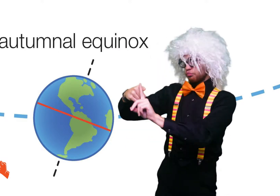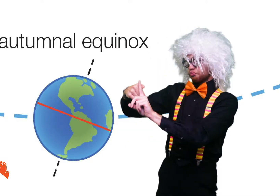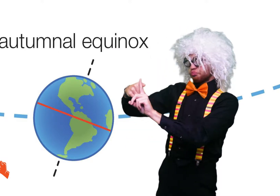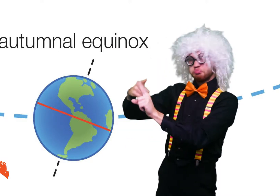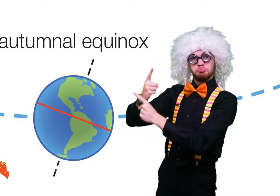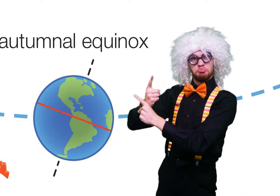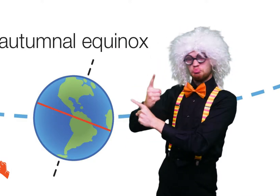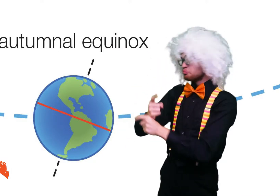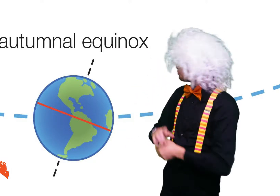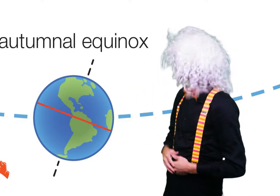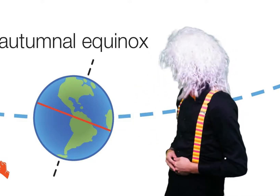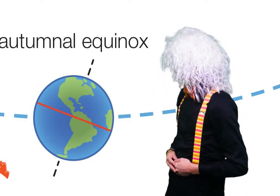Wow.